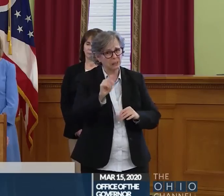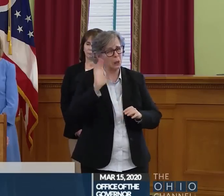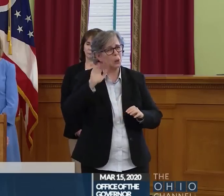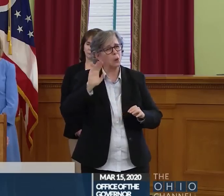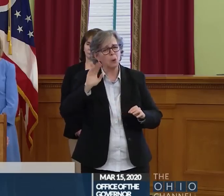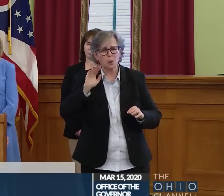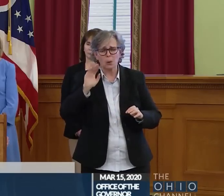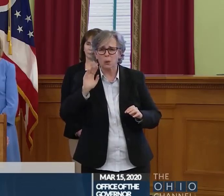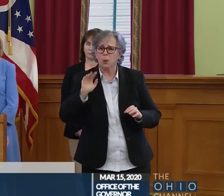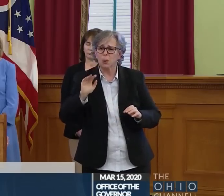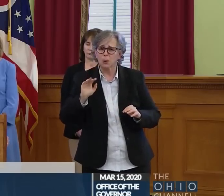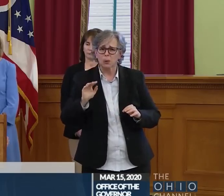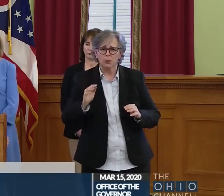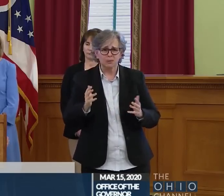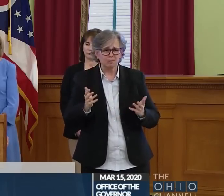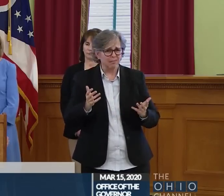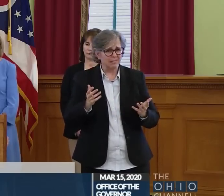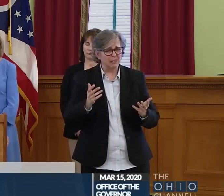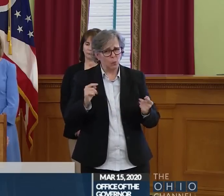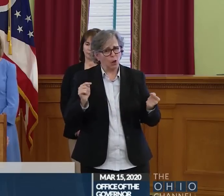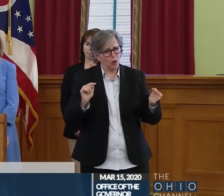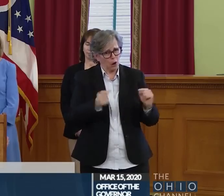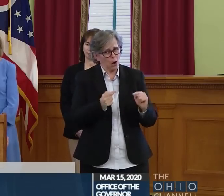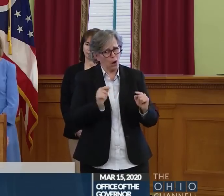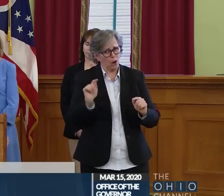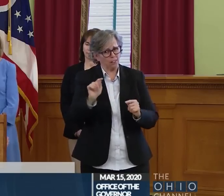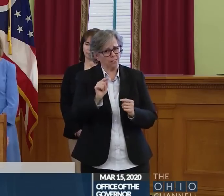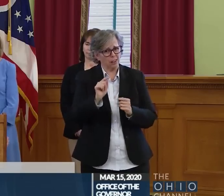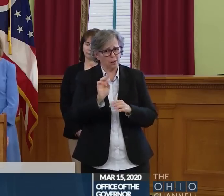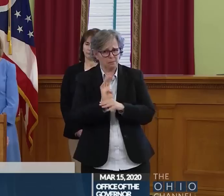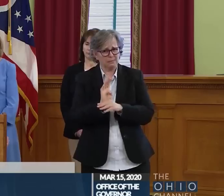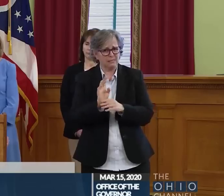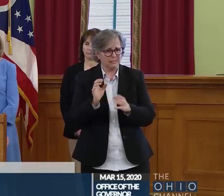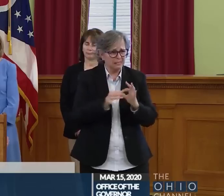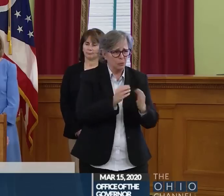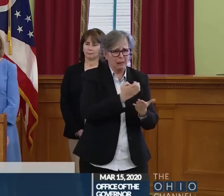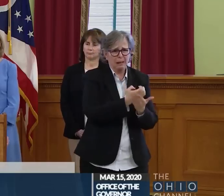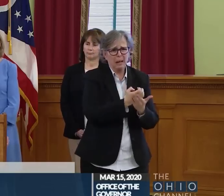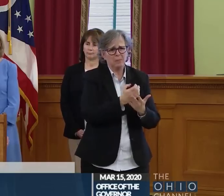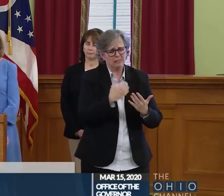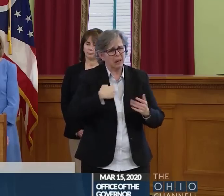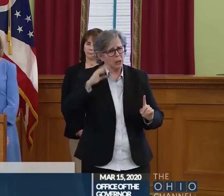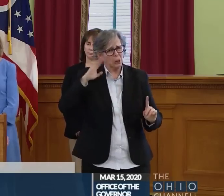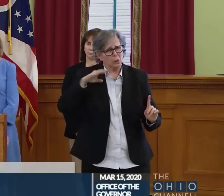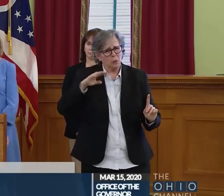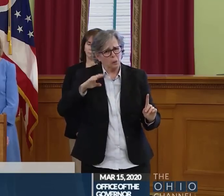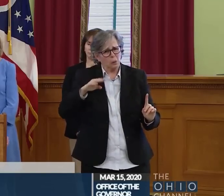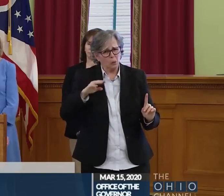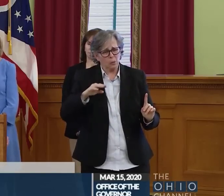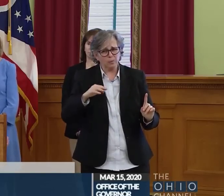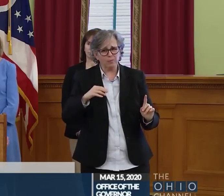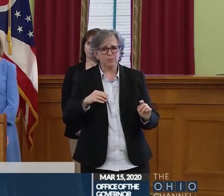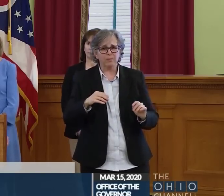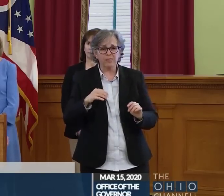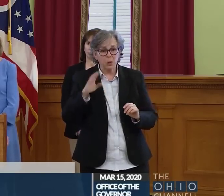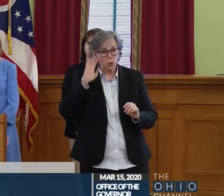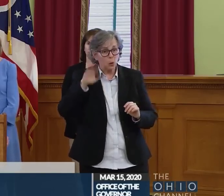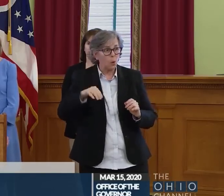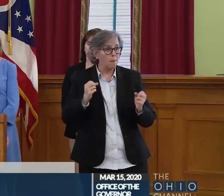who this is going to hurt greatly. I'm also aware of the many fine people who work in